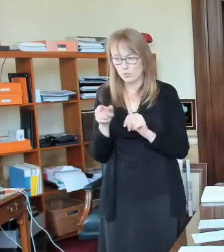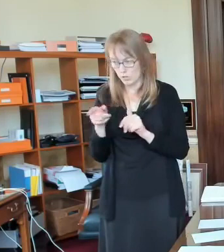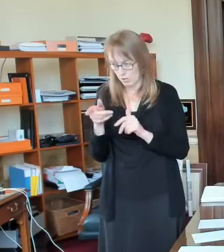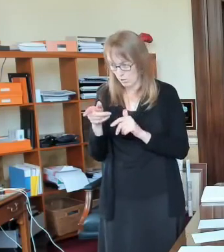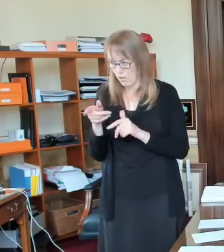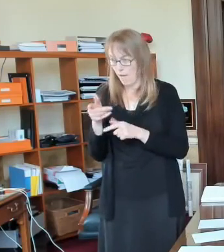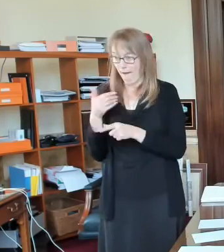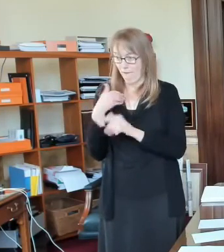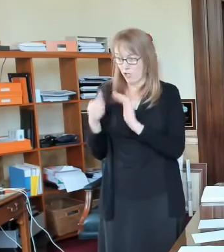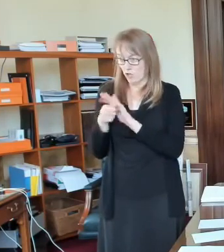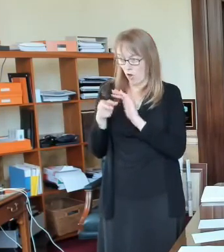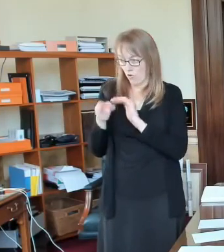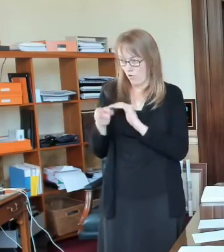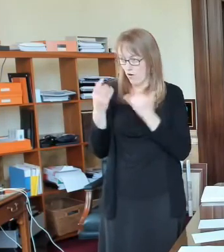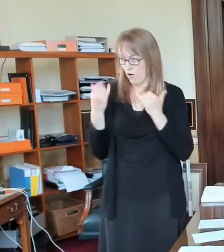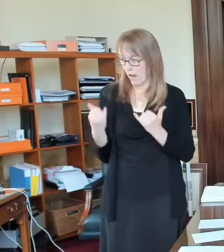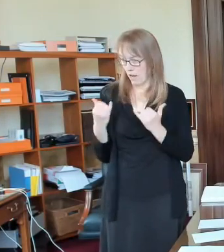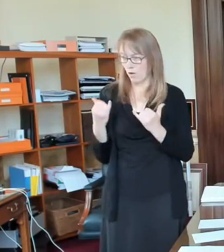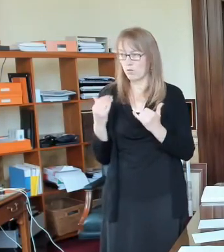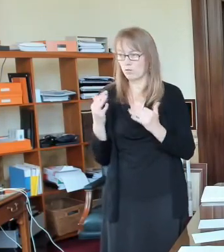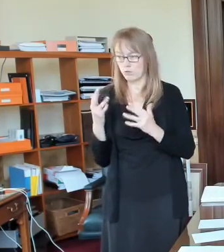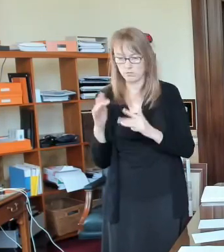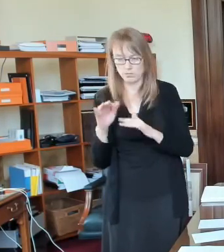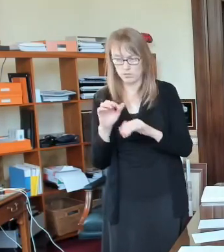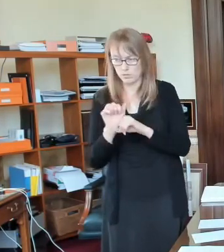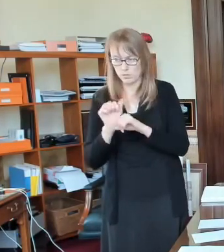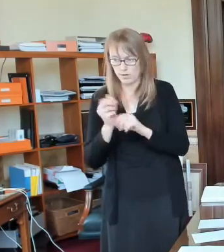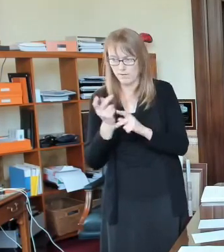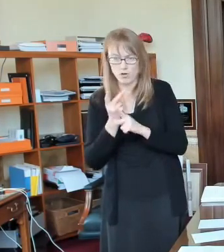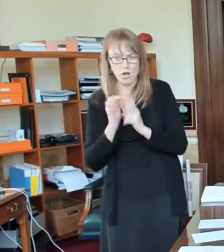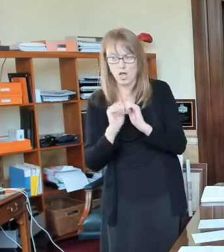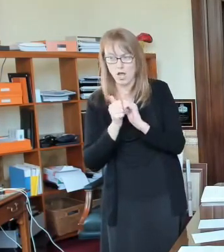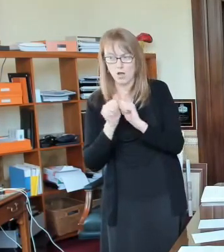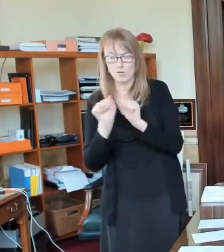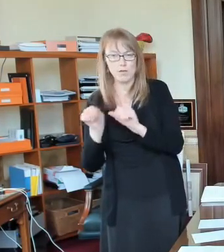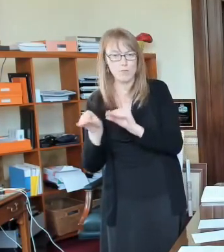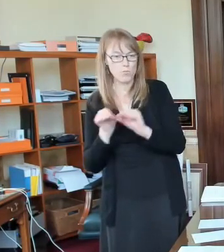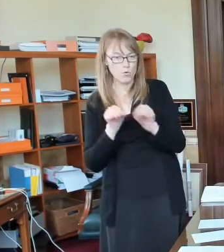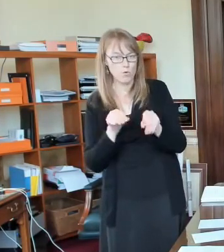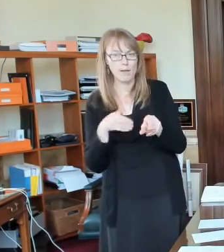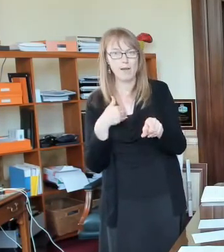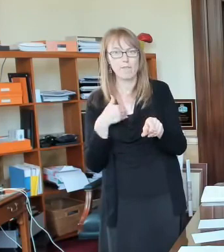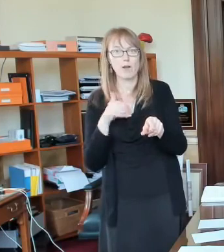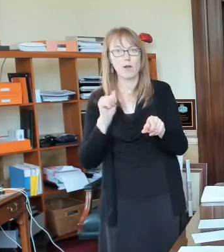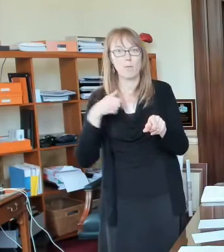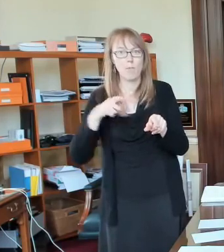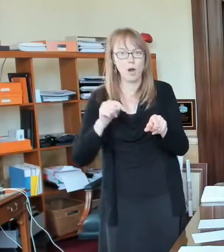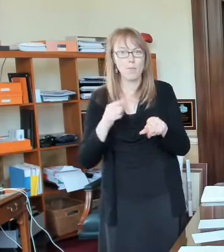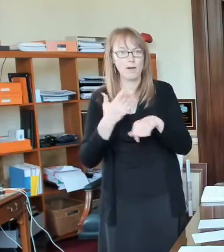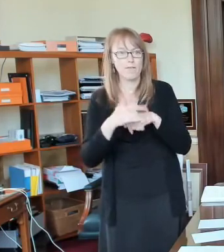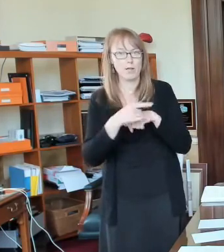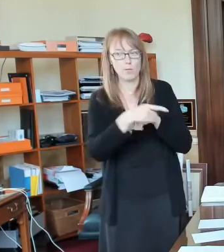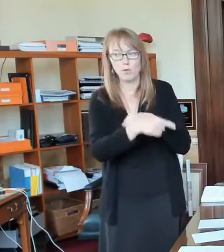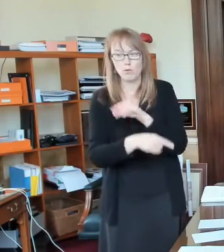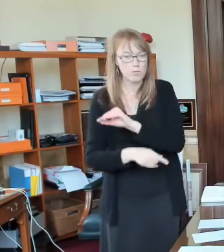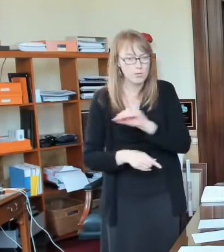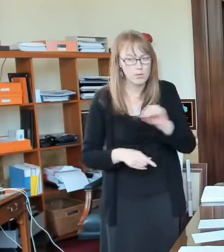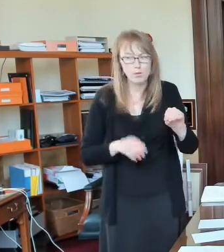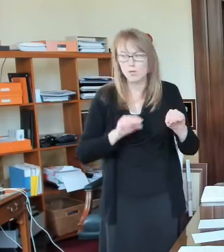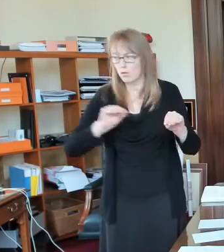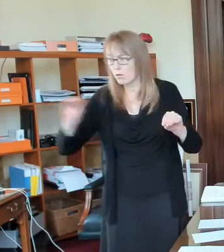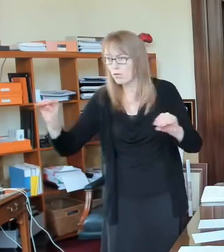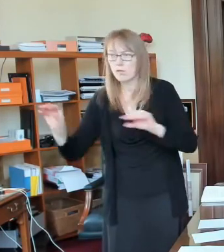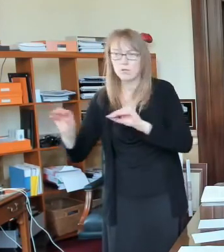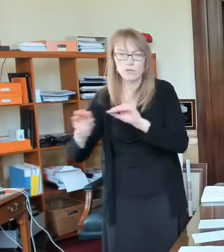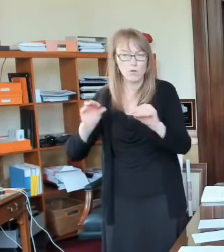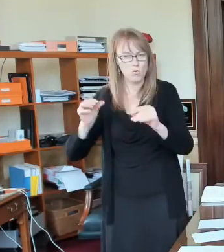or apartments. And we're working every day on that. And you probably, if you've been reading